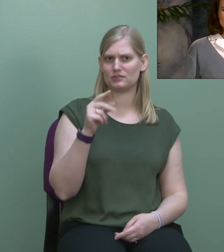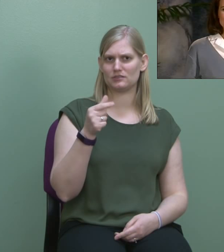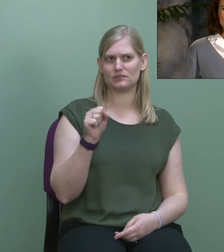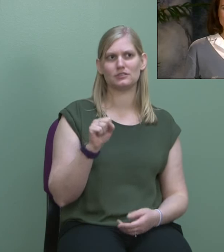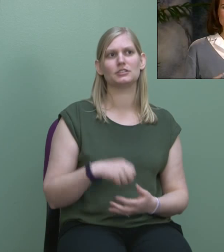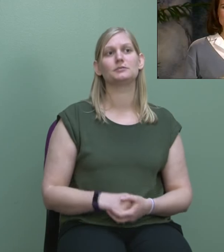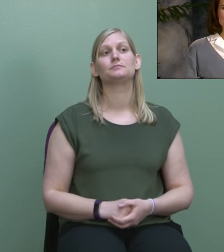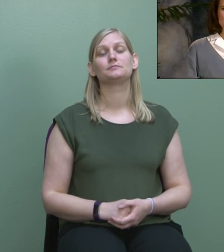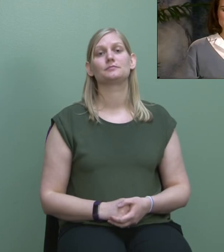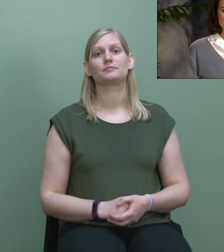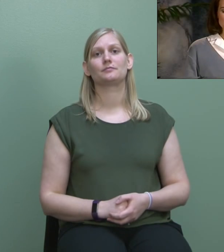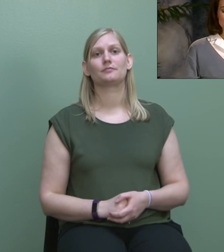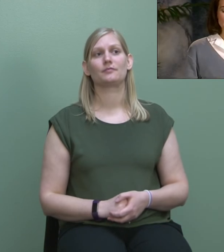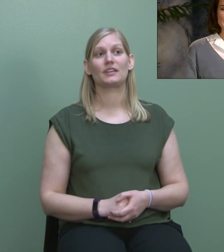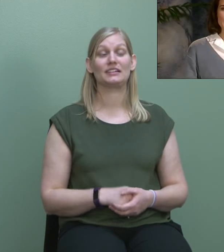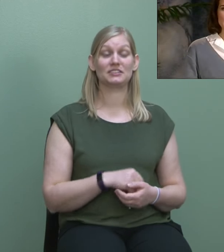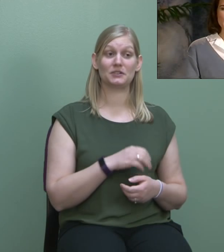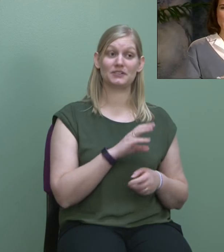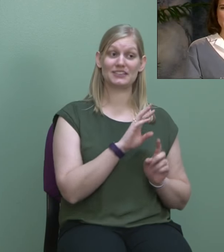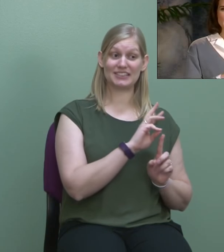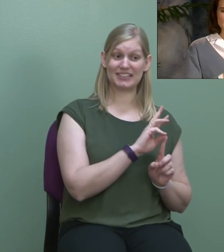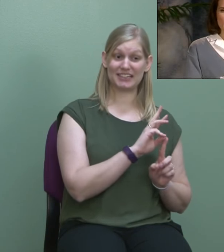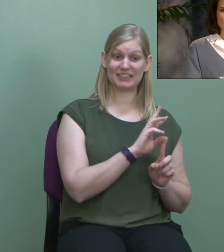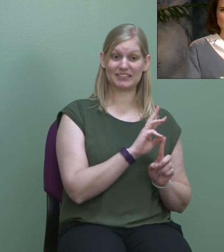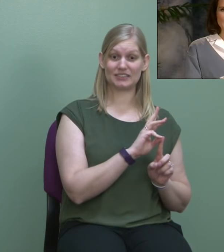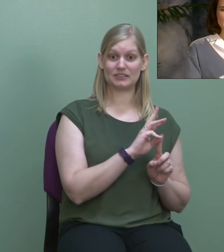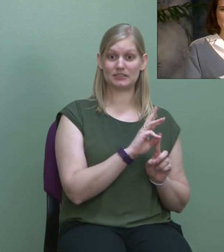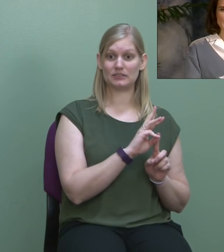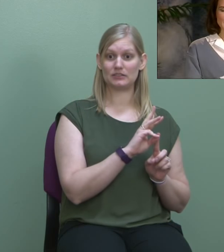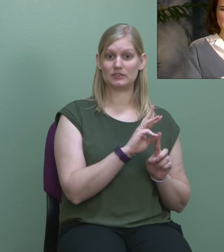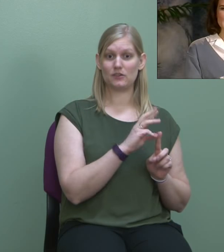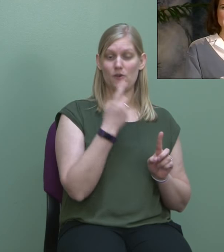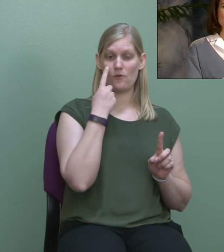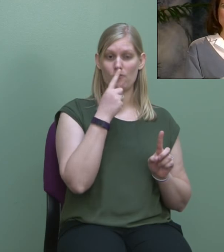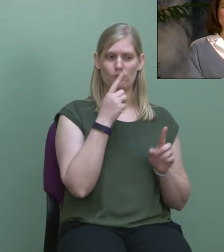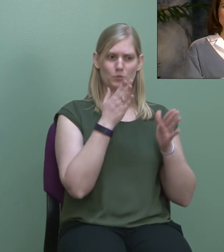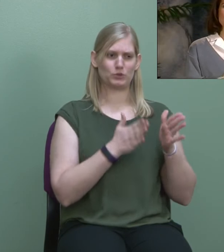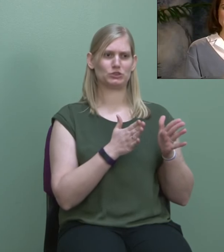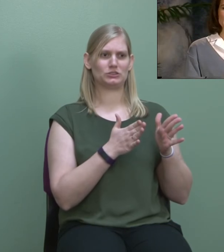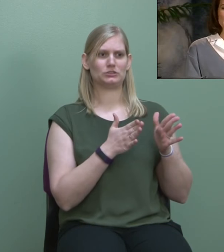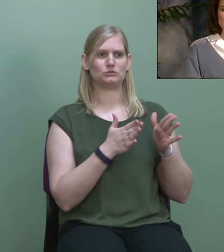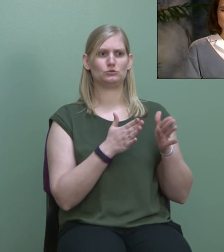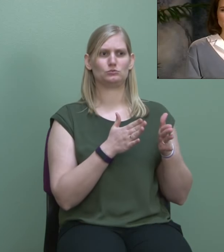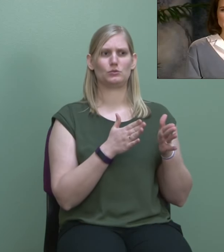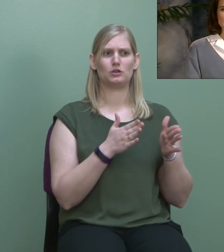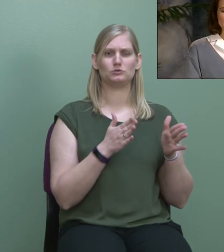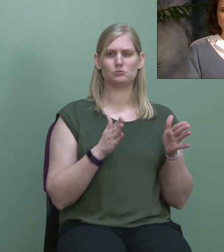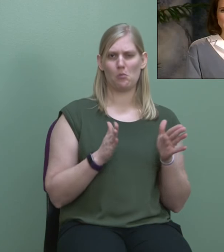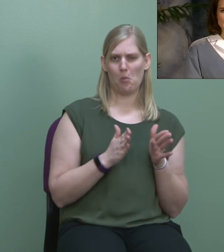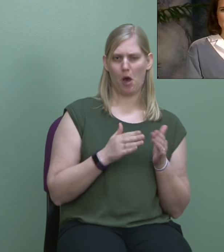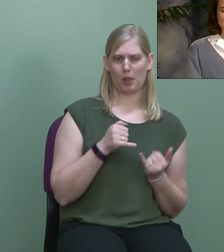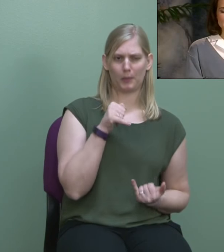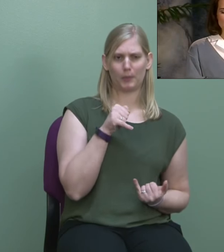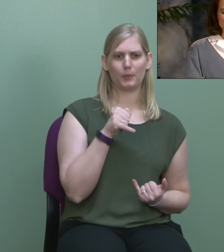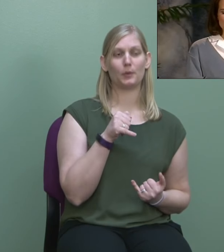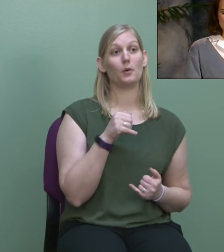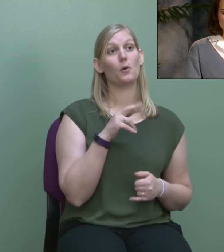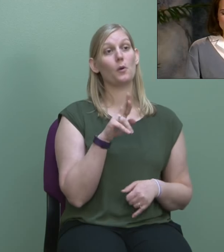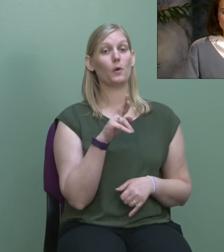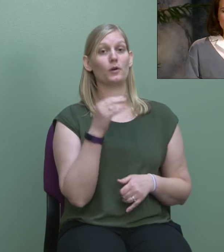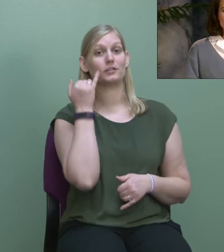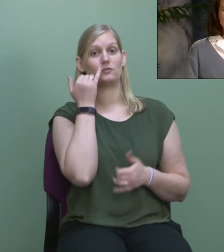the 6 is for people who are a smaller body type or for people who are interested in losing